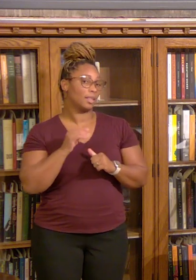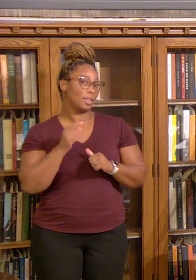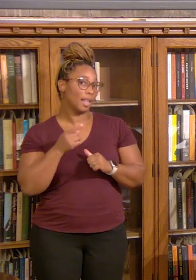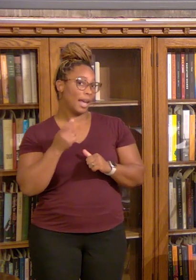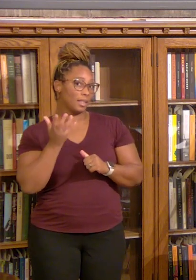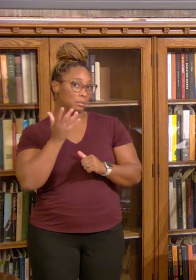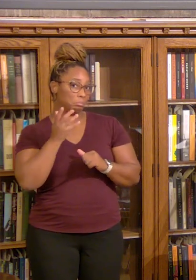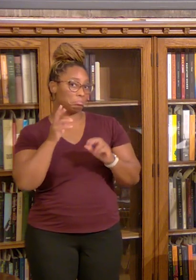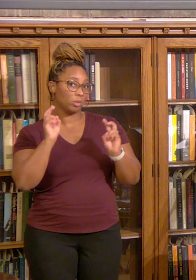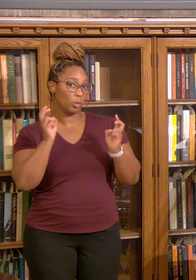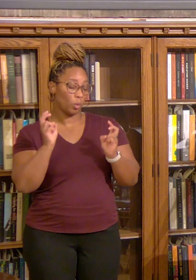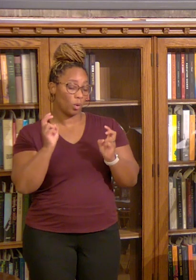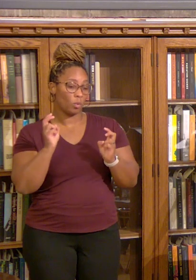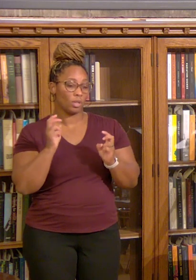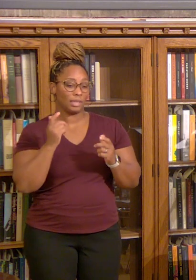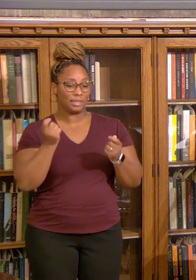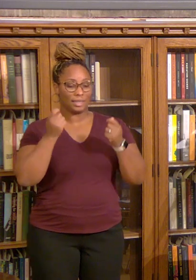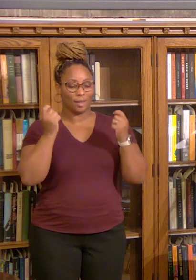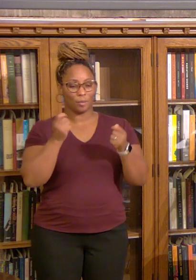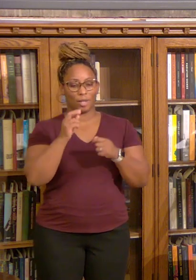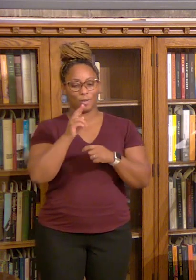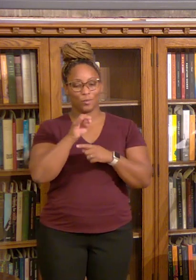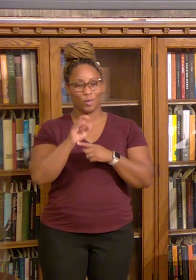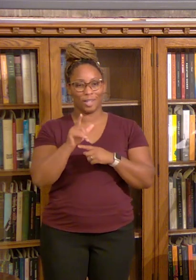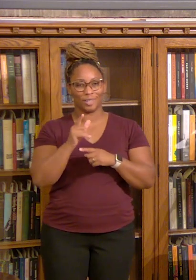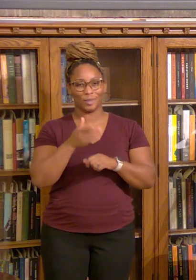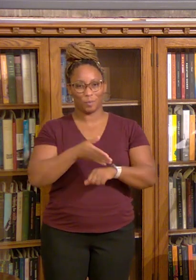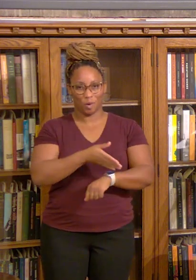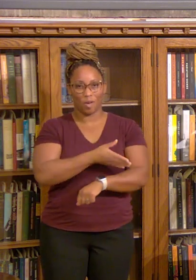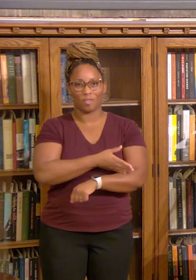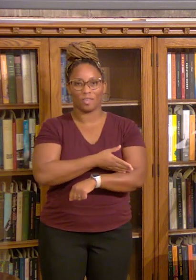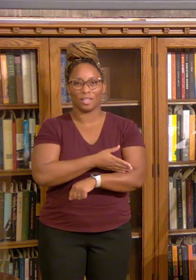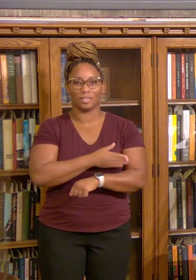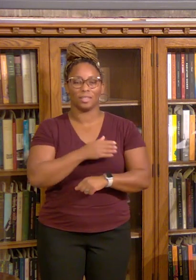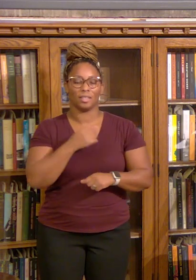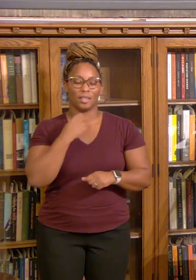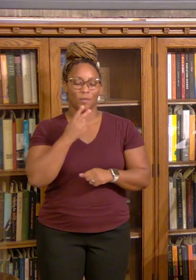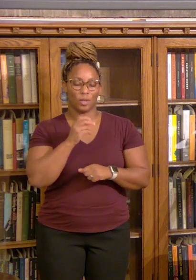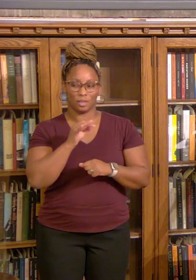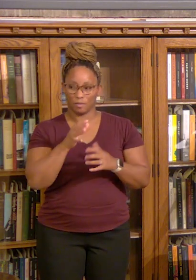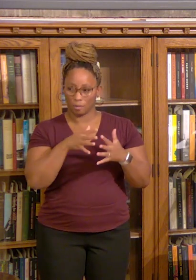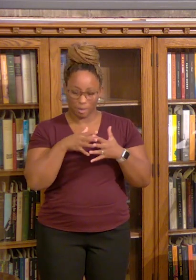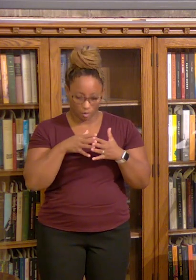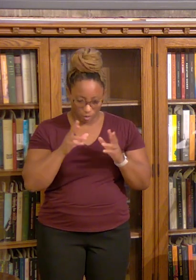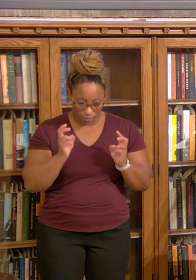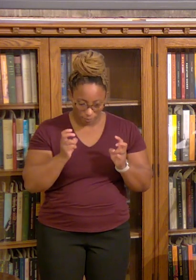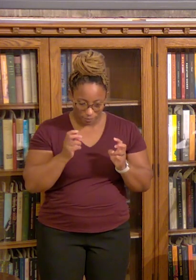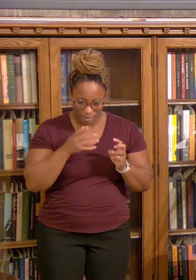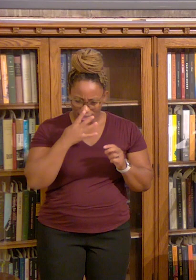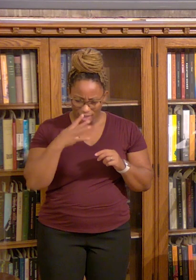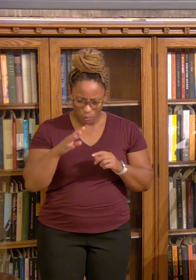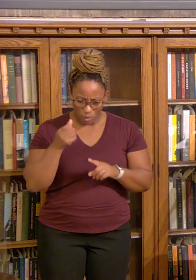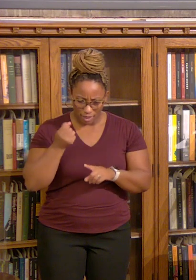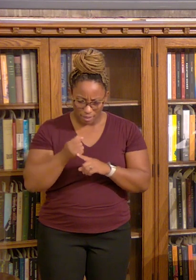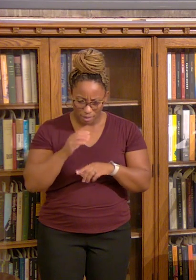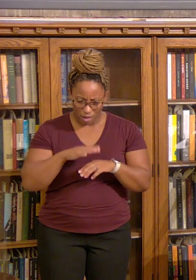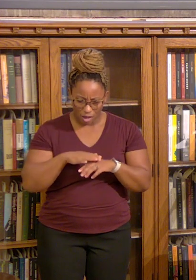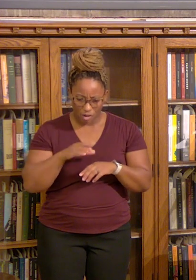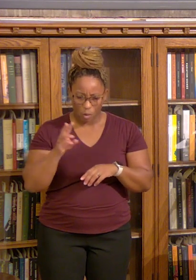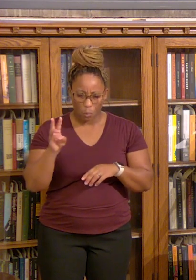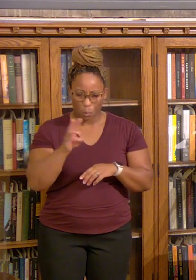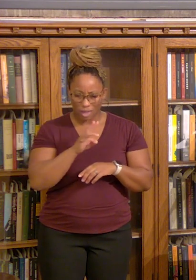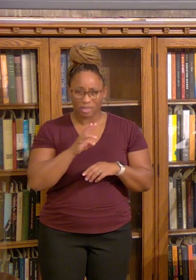remarkable quote celebrating racial progress Dr Franklin argued Voice of America quote ignored the impact on Western